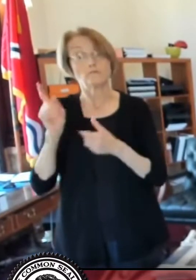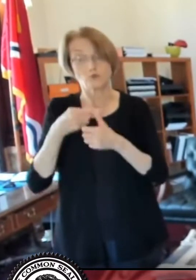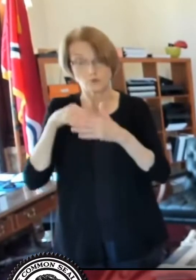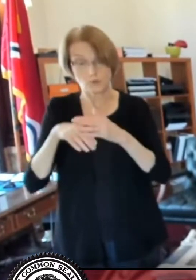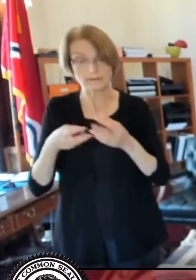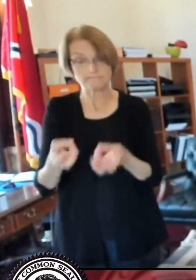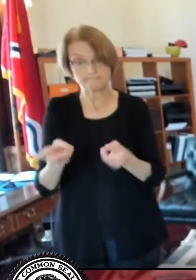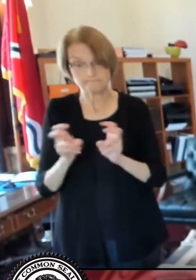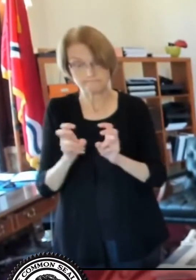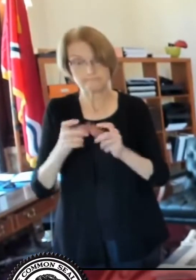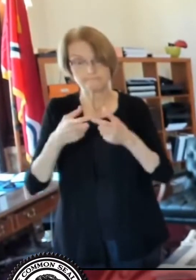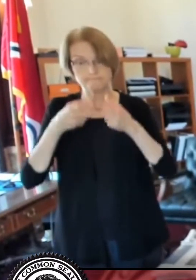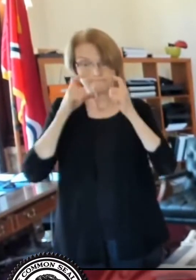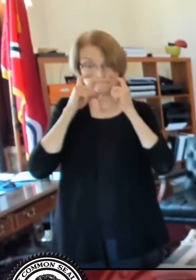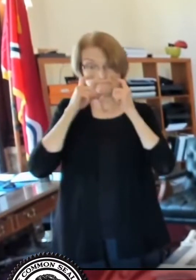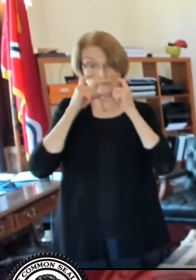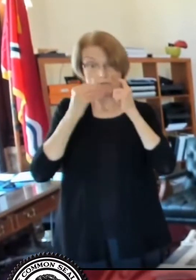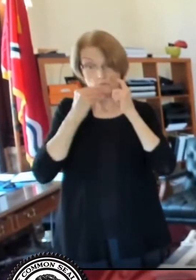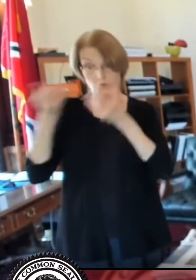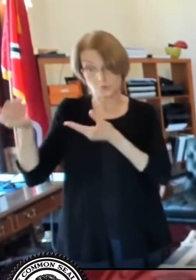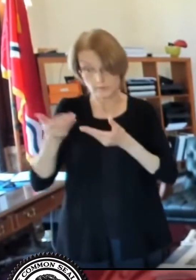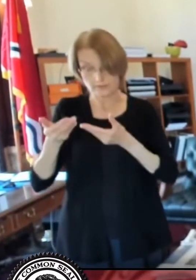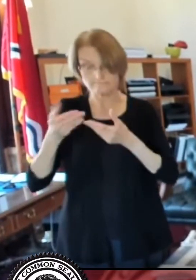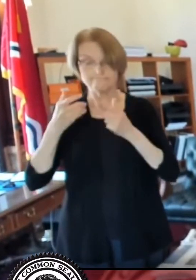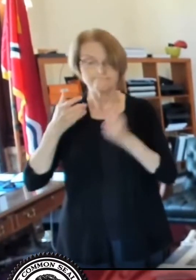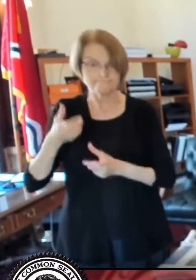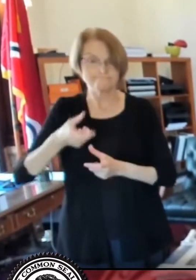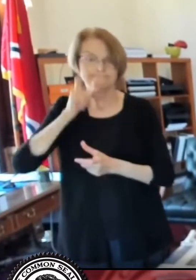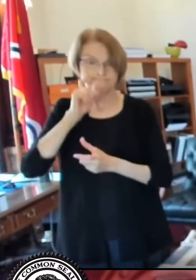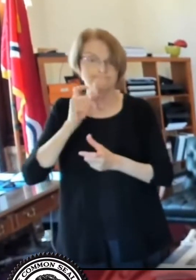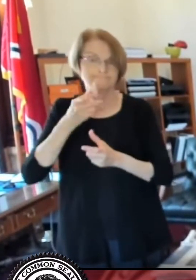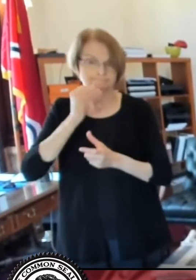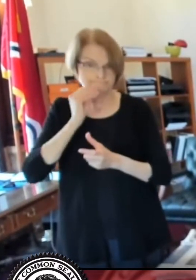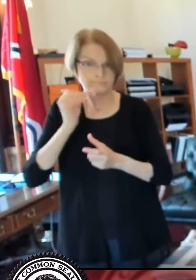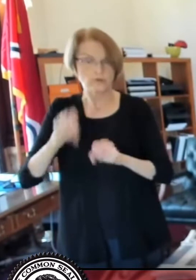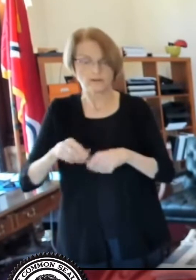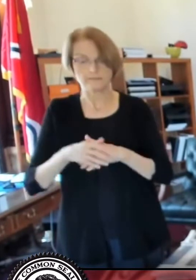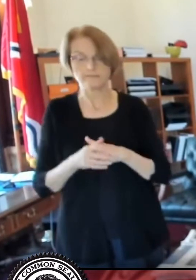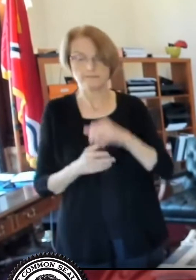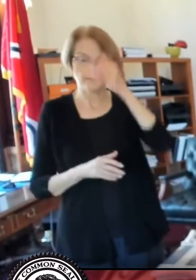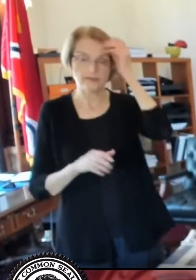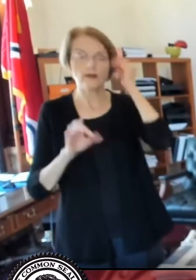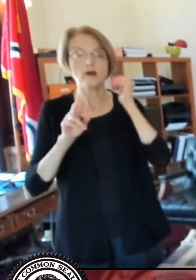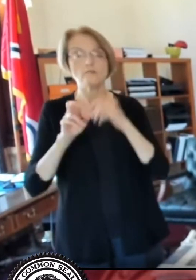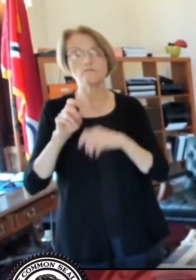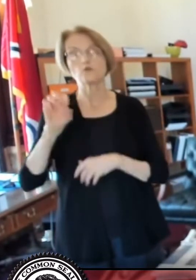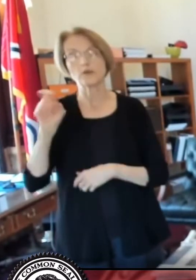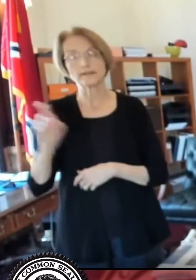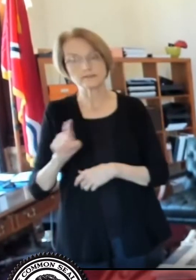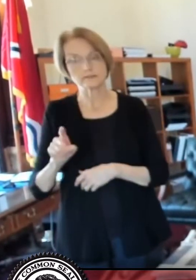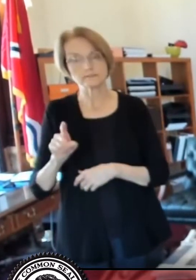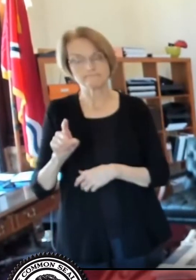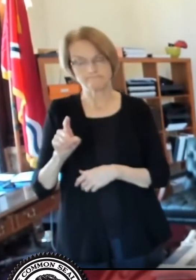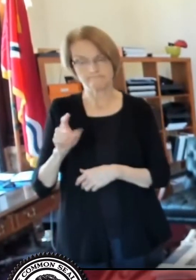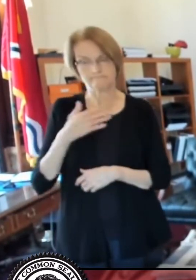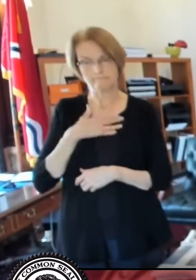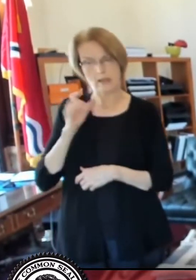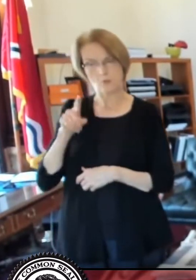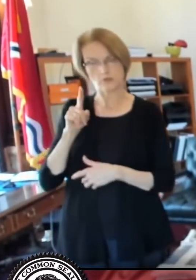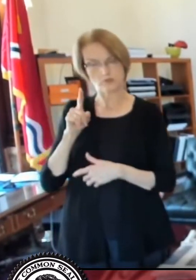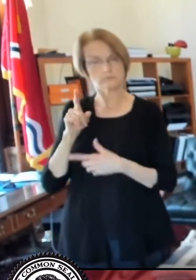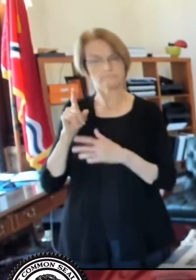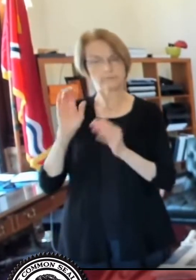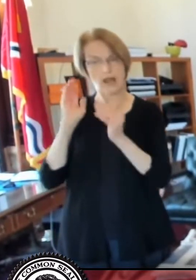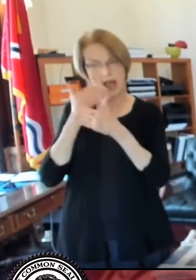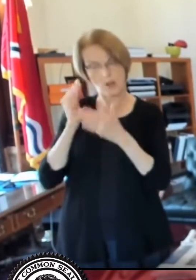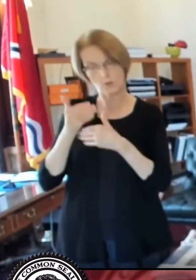and the tables are socially distanced. Pritz has a question about Halloween and what considerations the